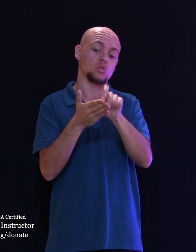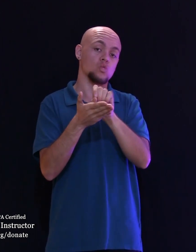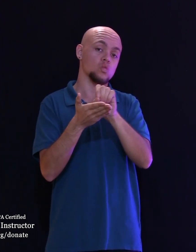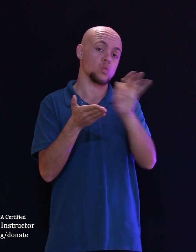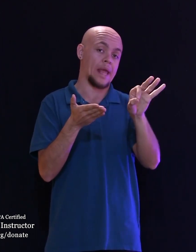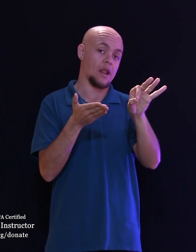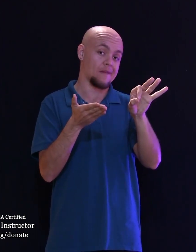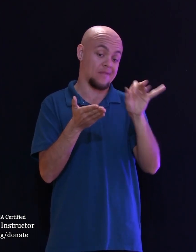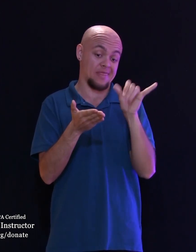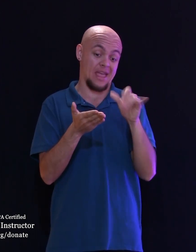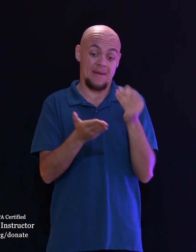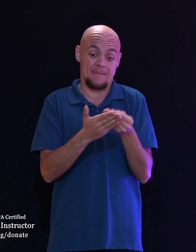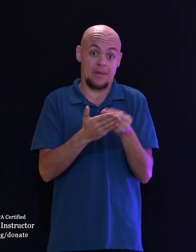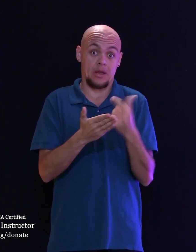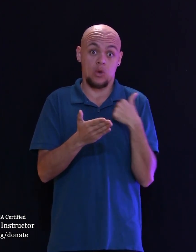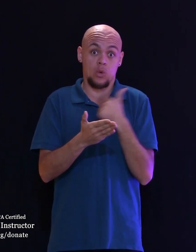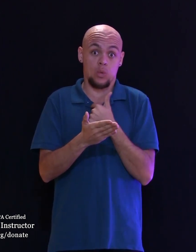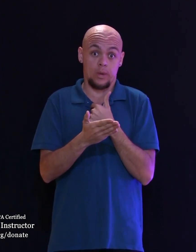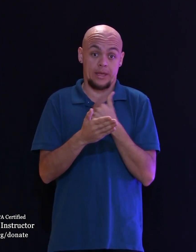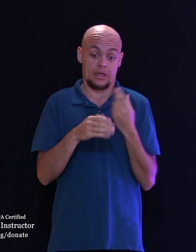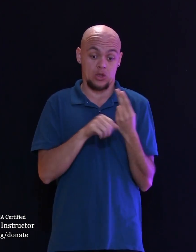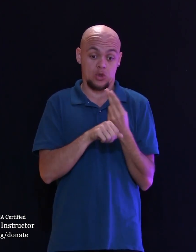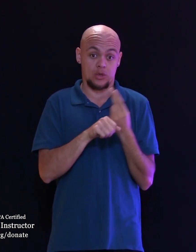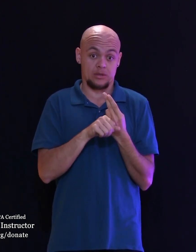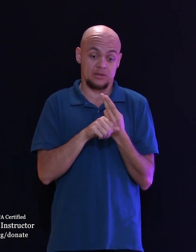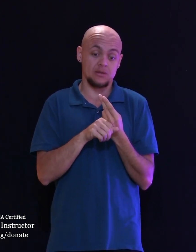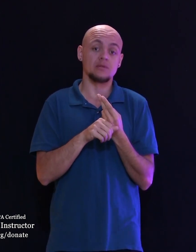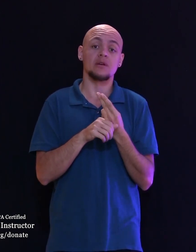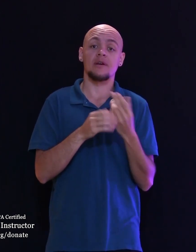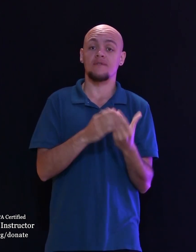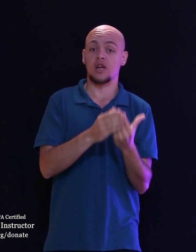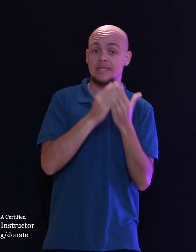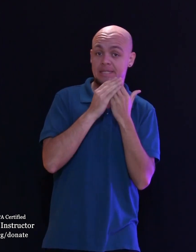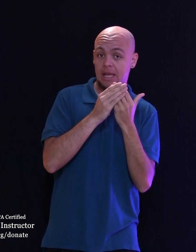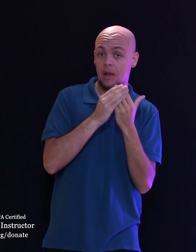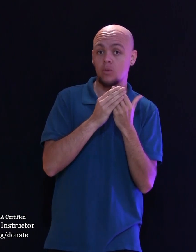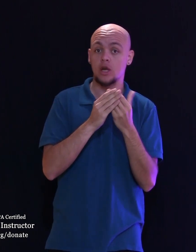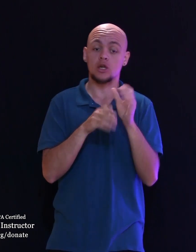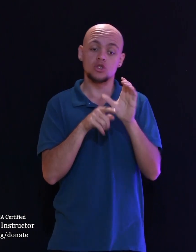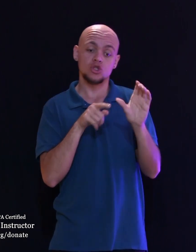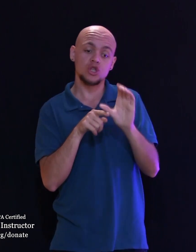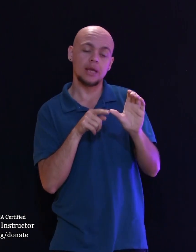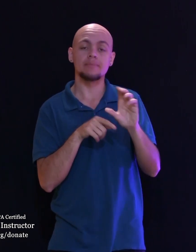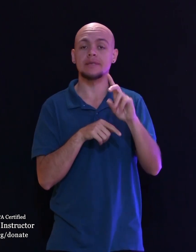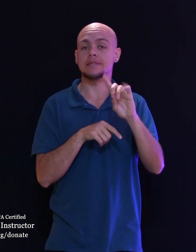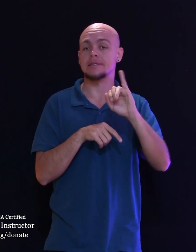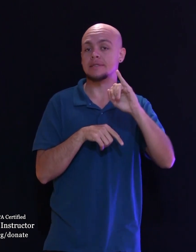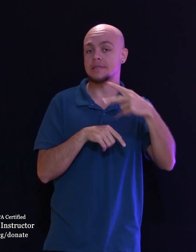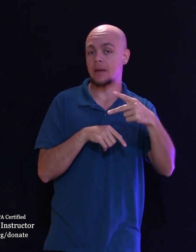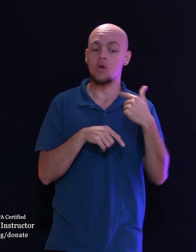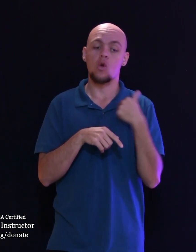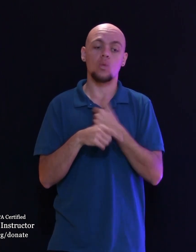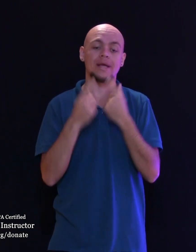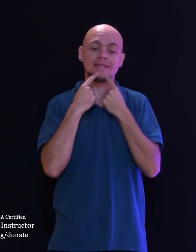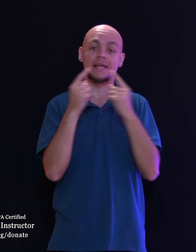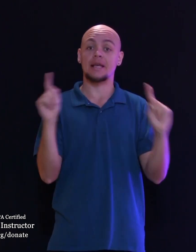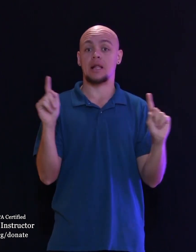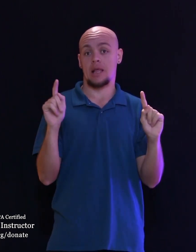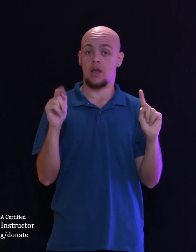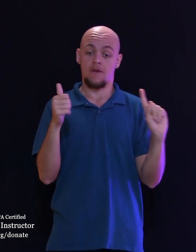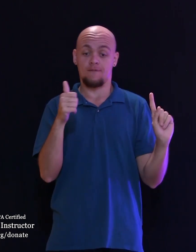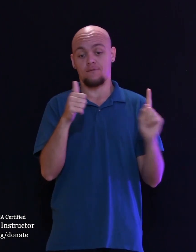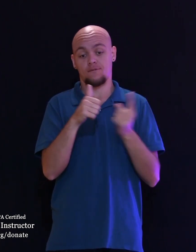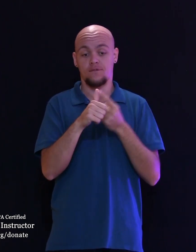Wouldn't it be great if the money we spend for sandwiches and chips and dips, we got some kind of tax? So we'll just declare ourselves the